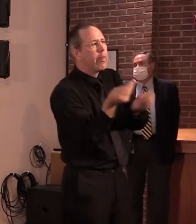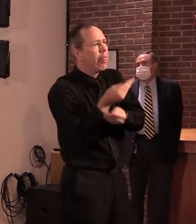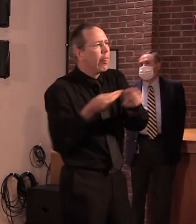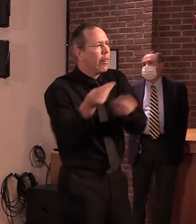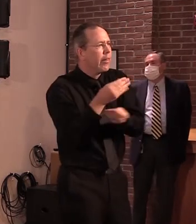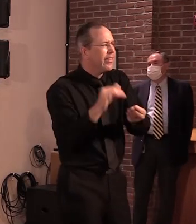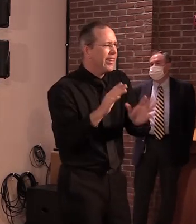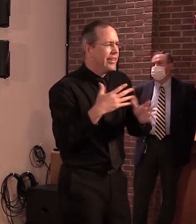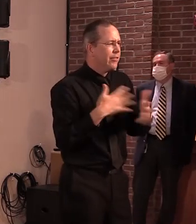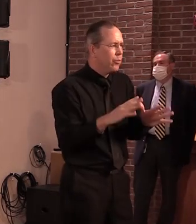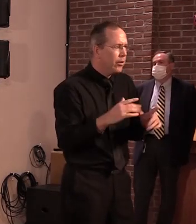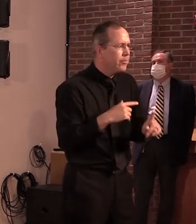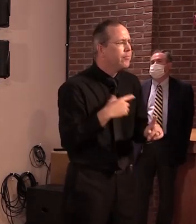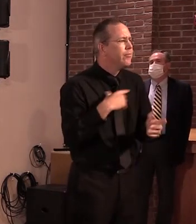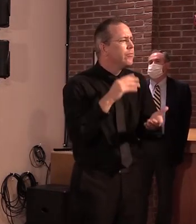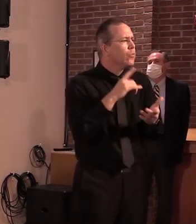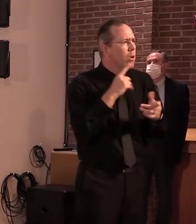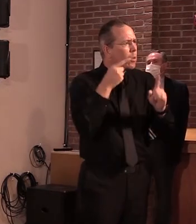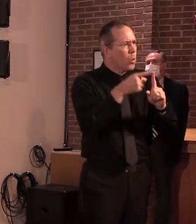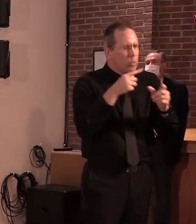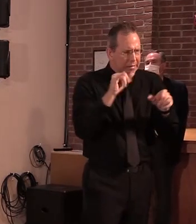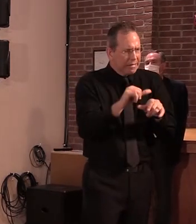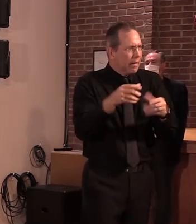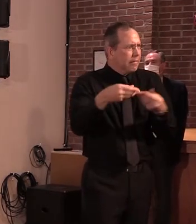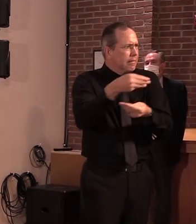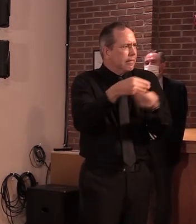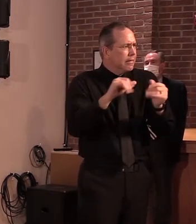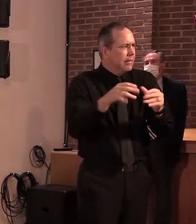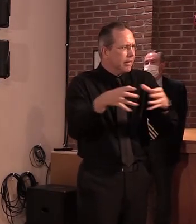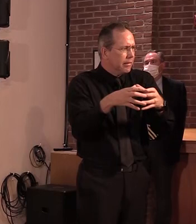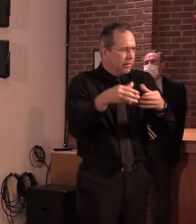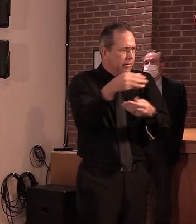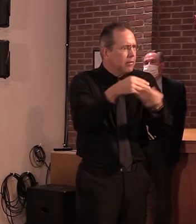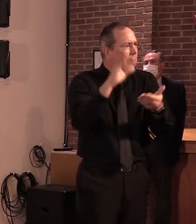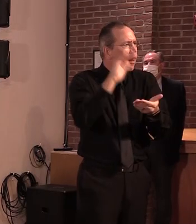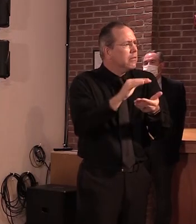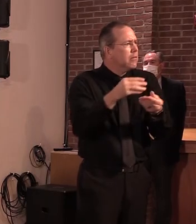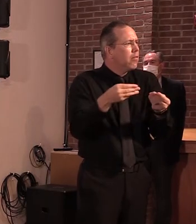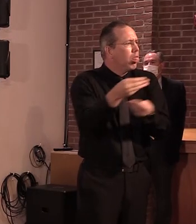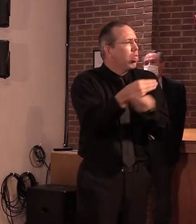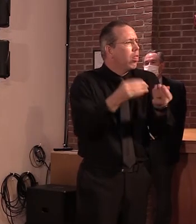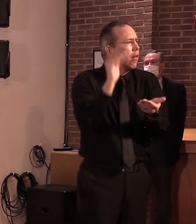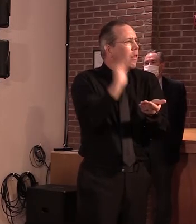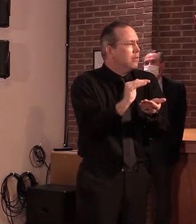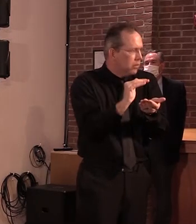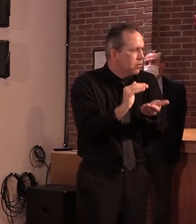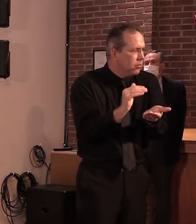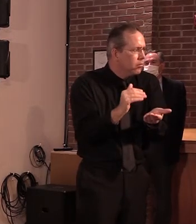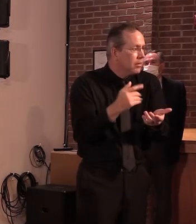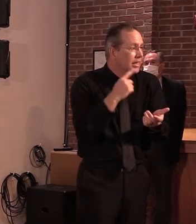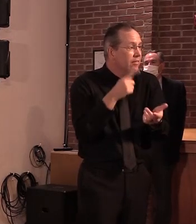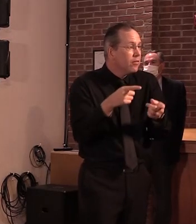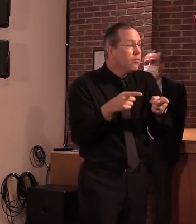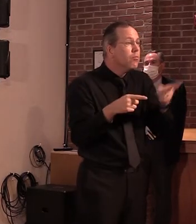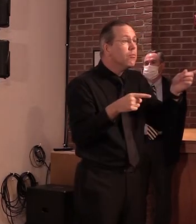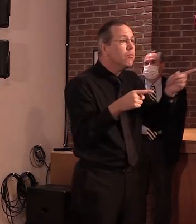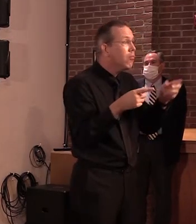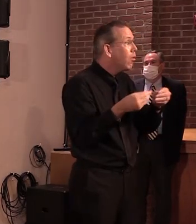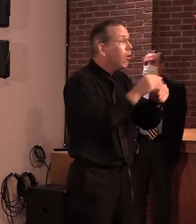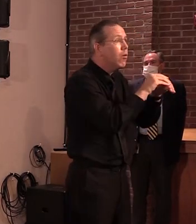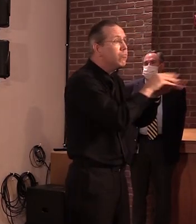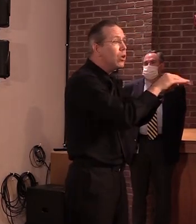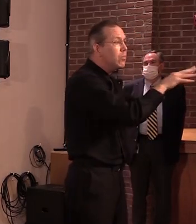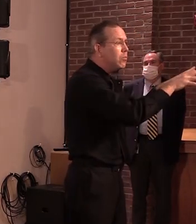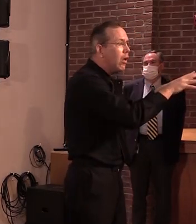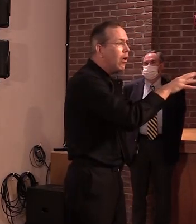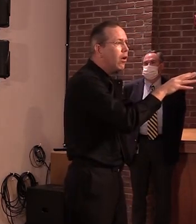of transmission in this pandemic. They will instead mirror what's happening in the community. We keep schools safe by